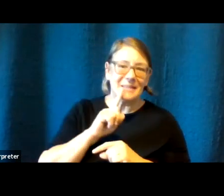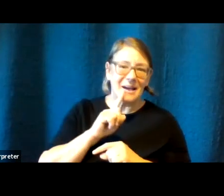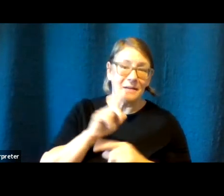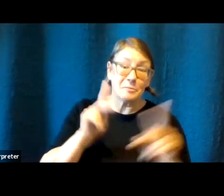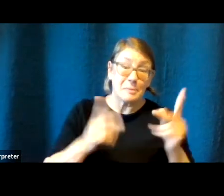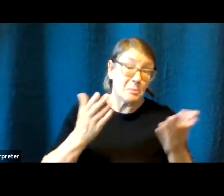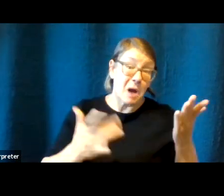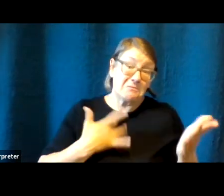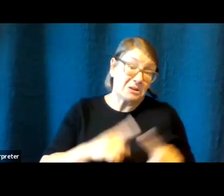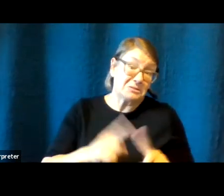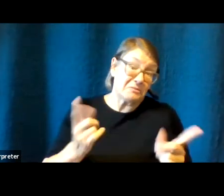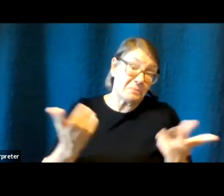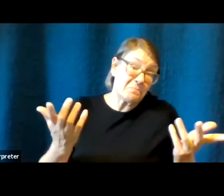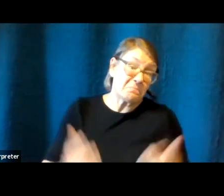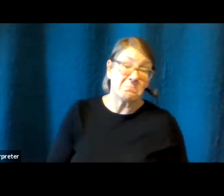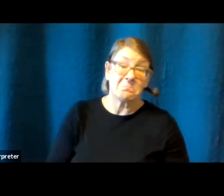differently.